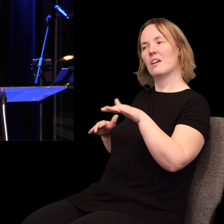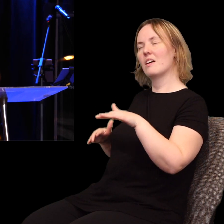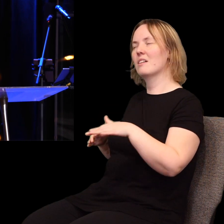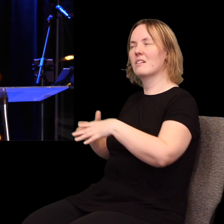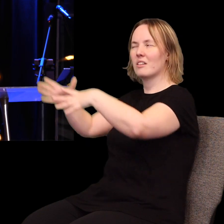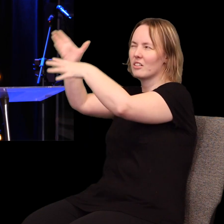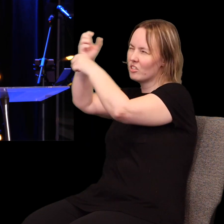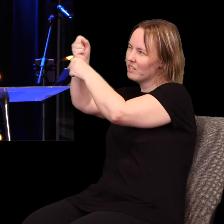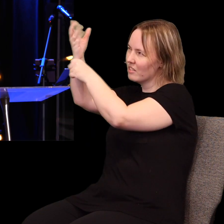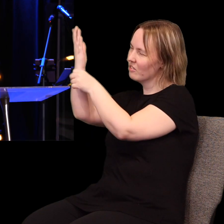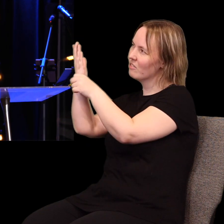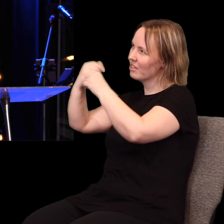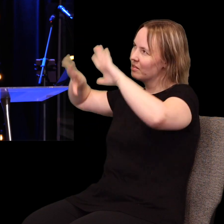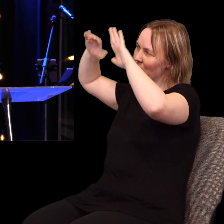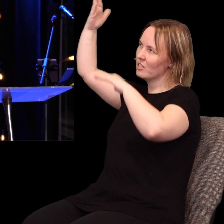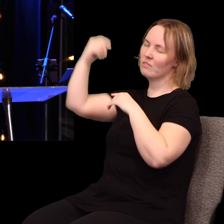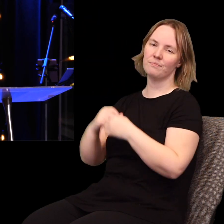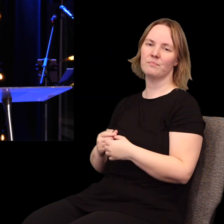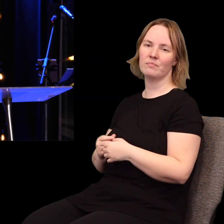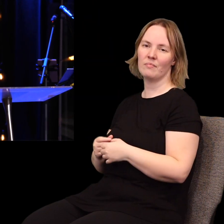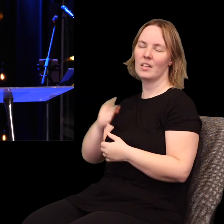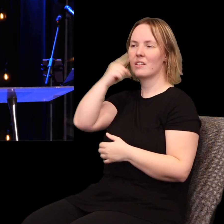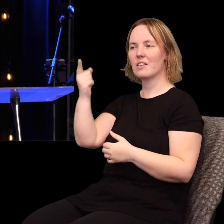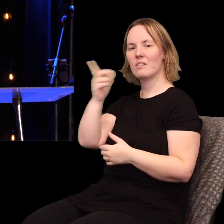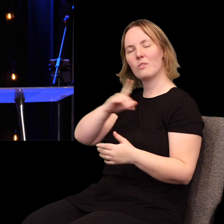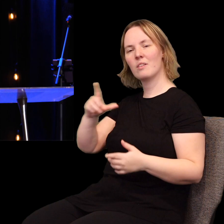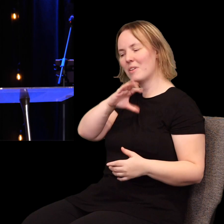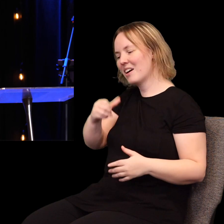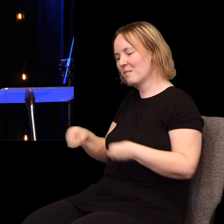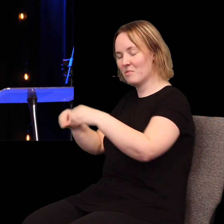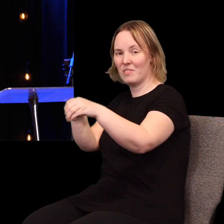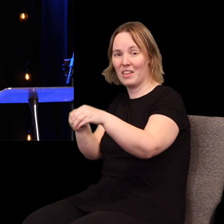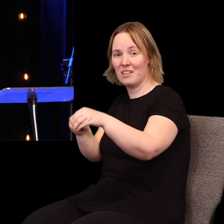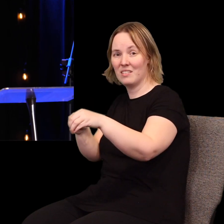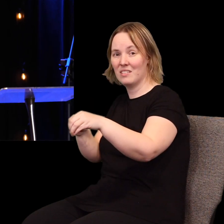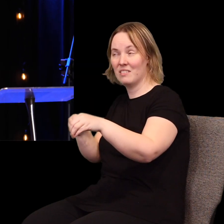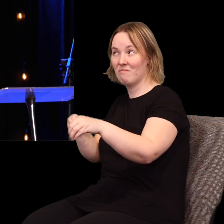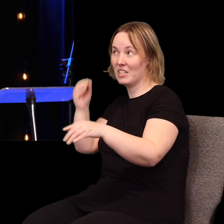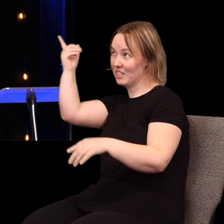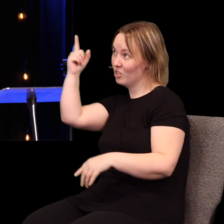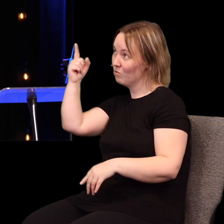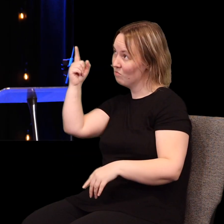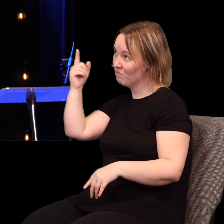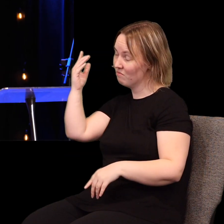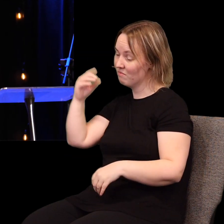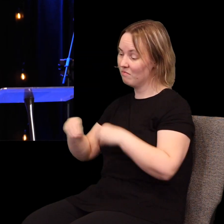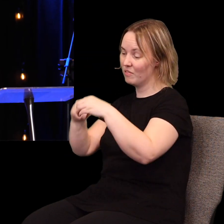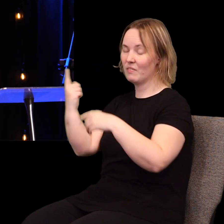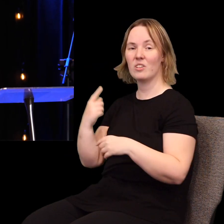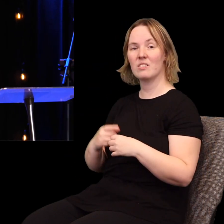going to lean into you first. I'm going to trust you. I'm going to submit to you. And I'm going to say, Lord, I'm not going to move on that until I see you